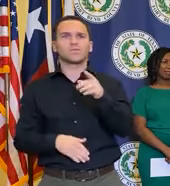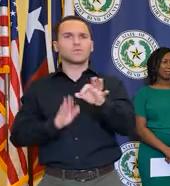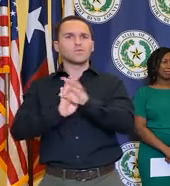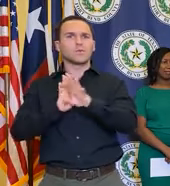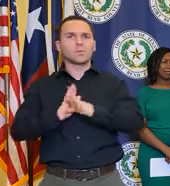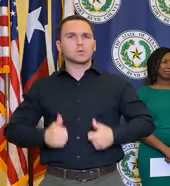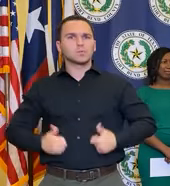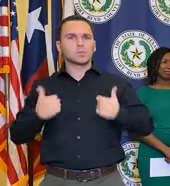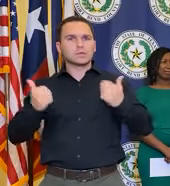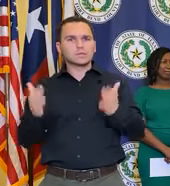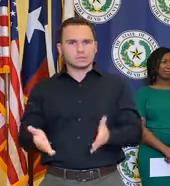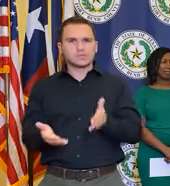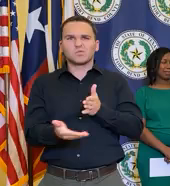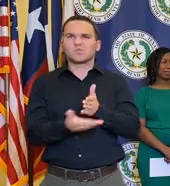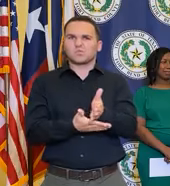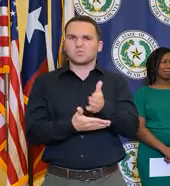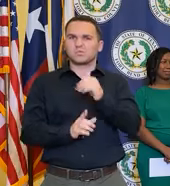We all,